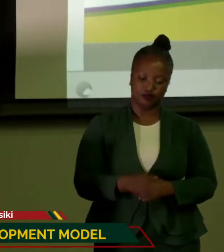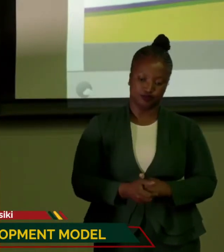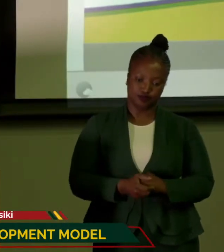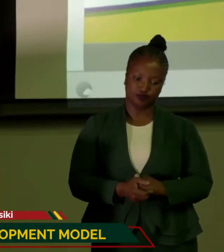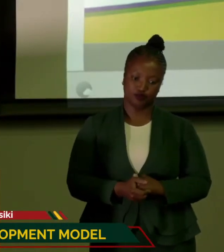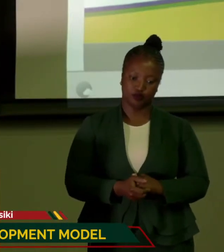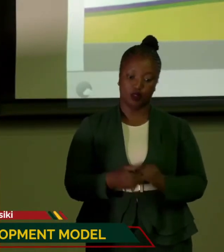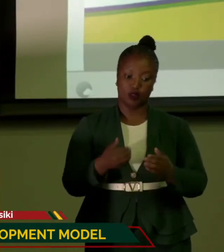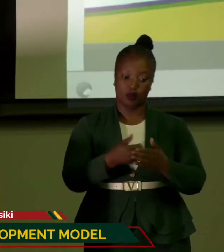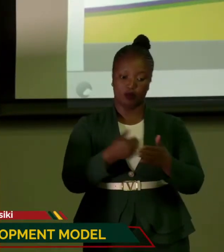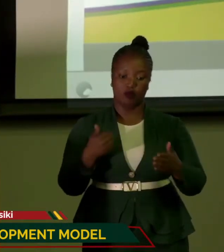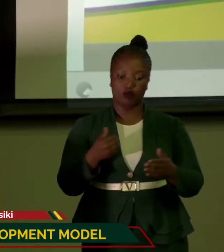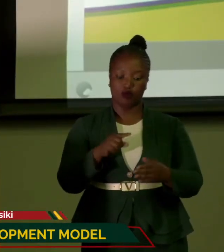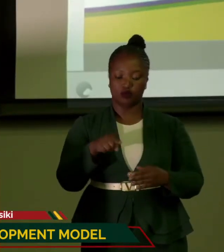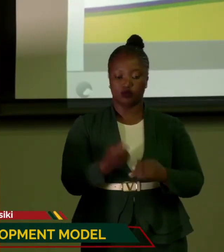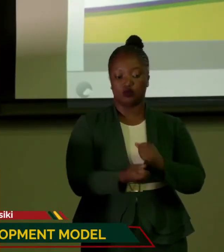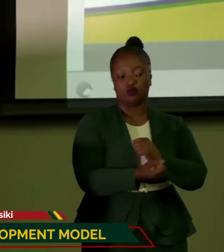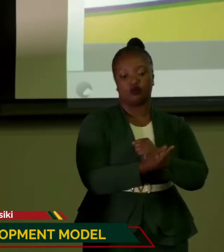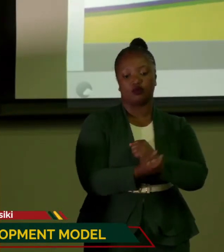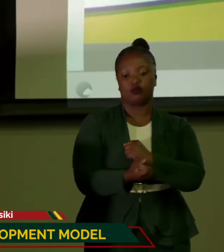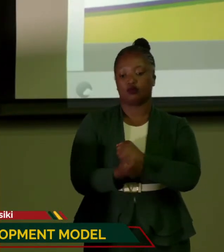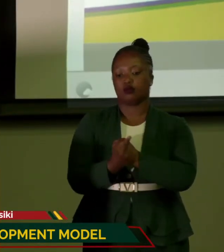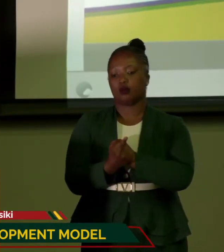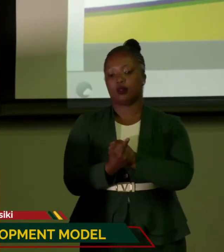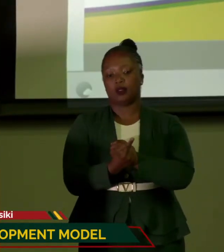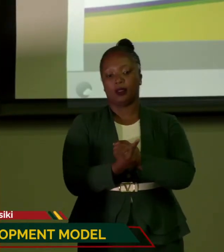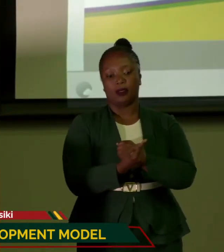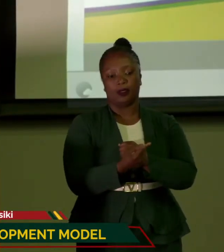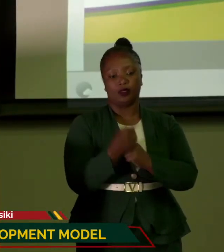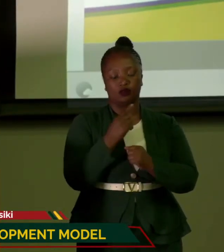she has raised, Ilendo